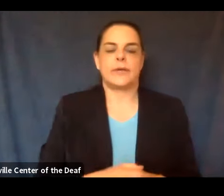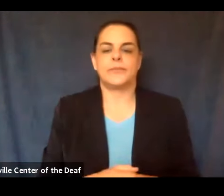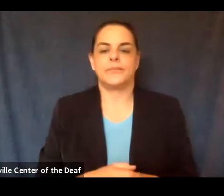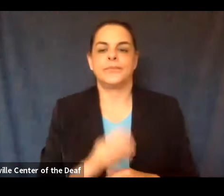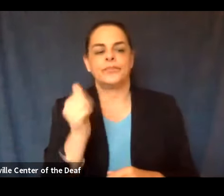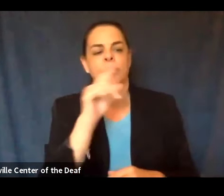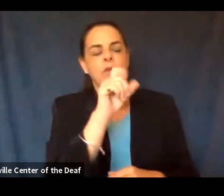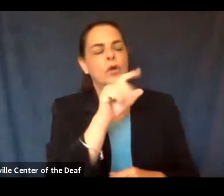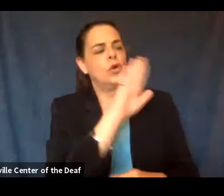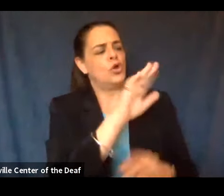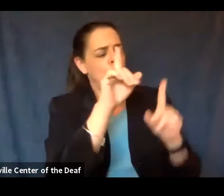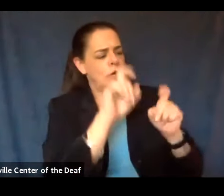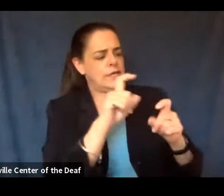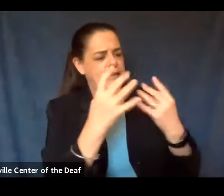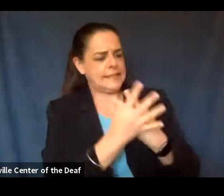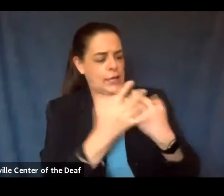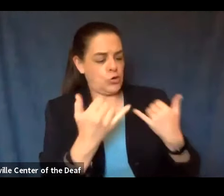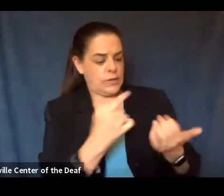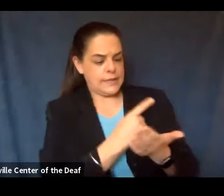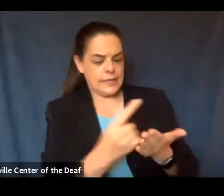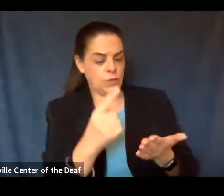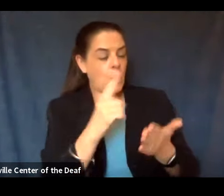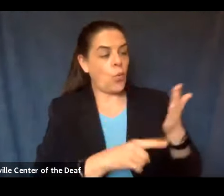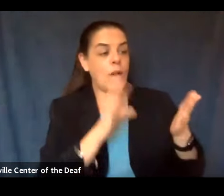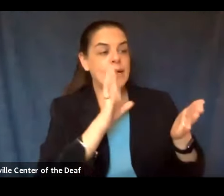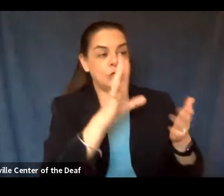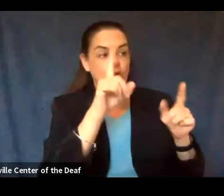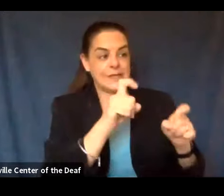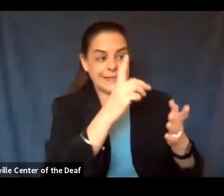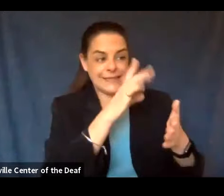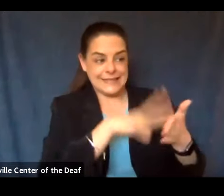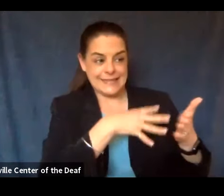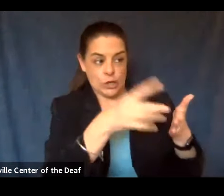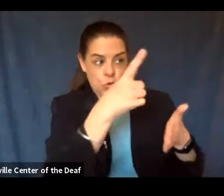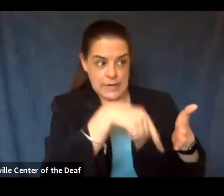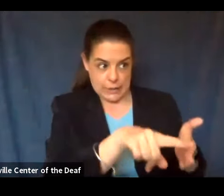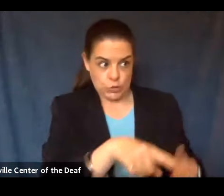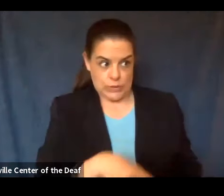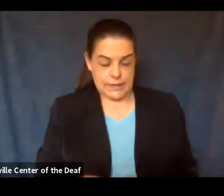what was your testing schedule this week and what is it next week?